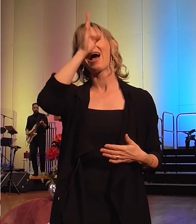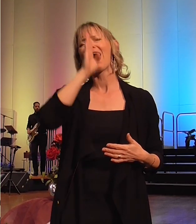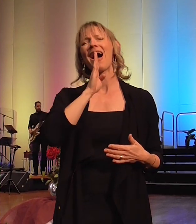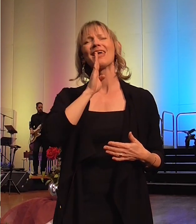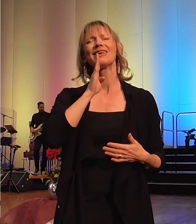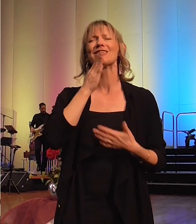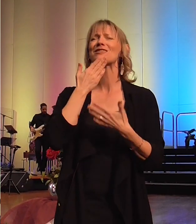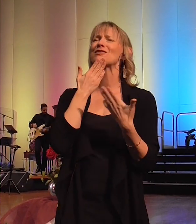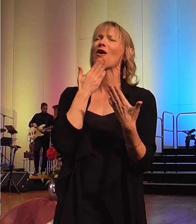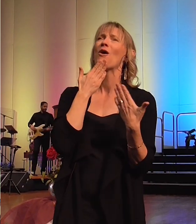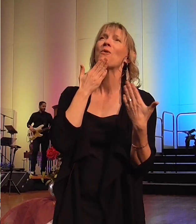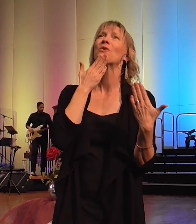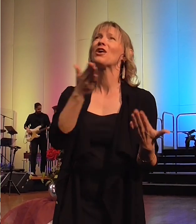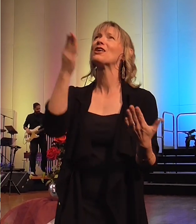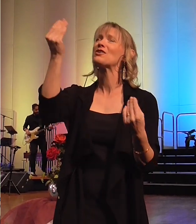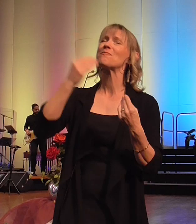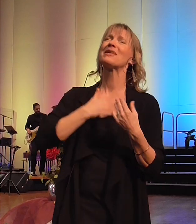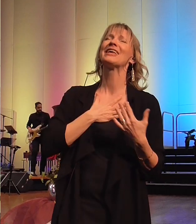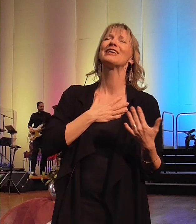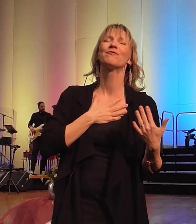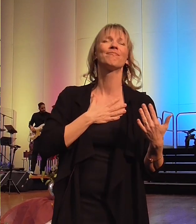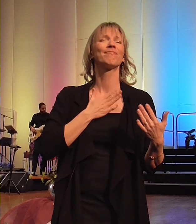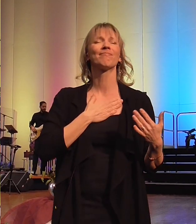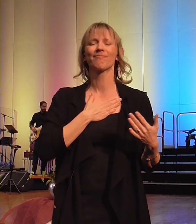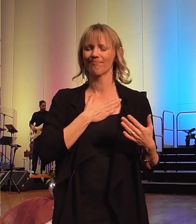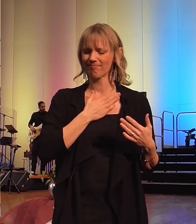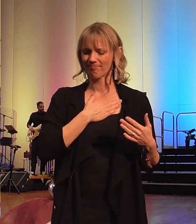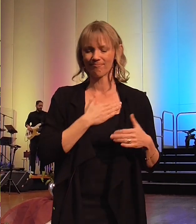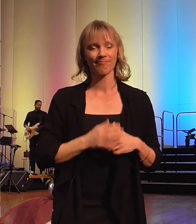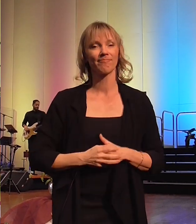My God is so good to me.